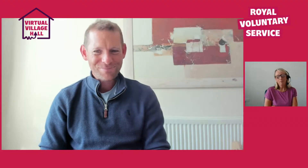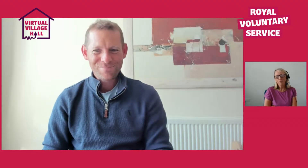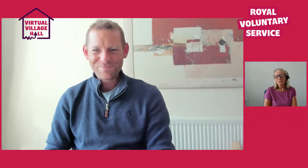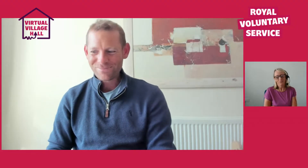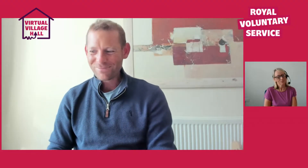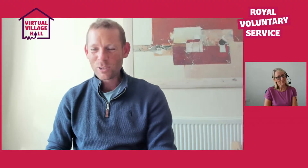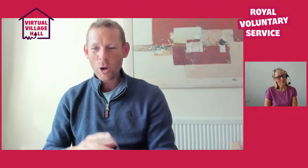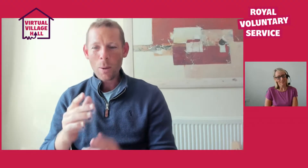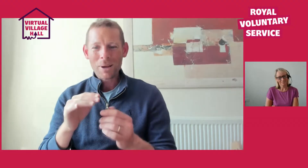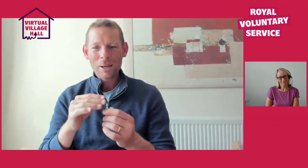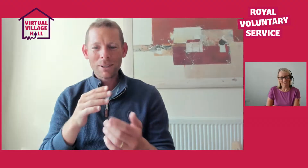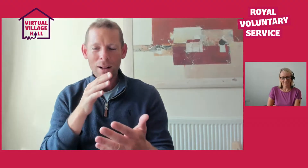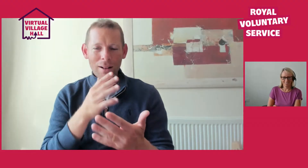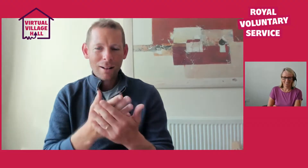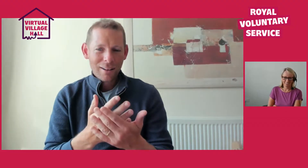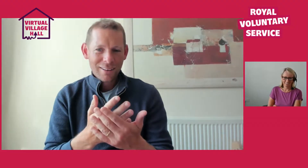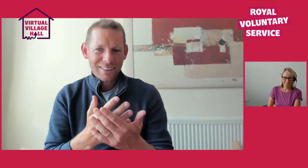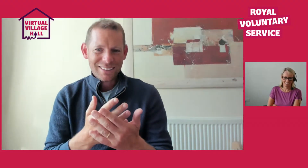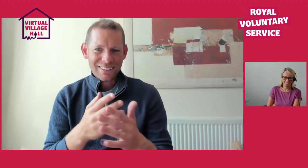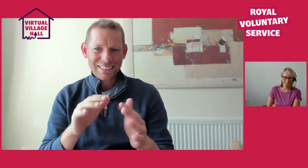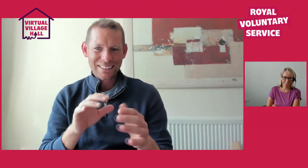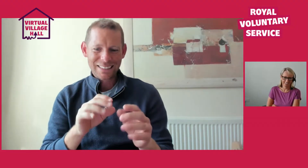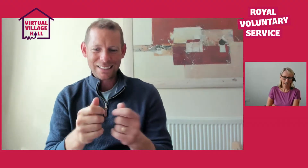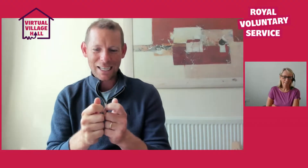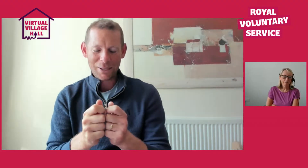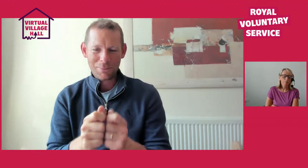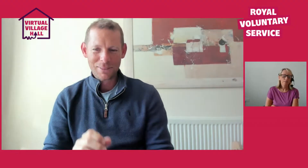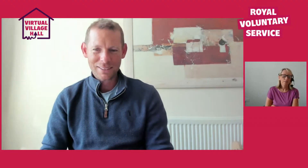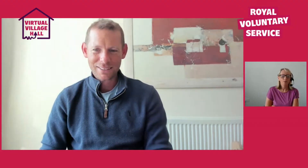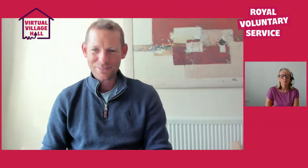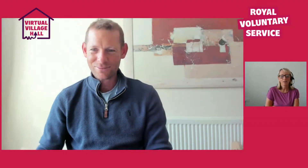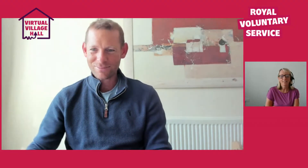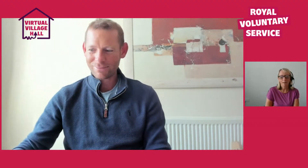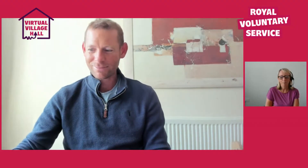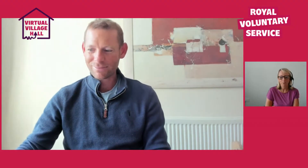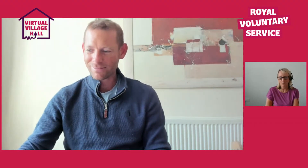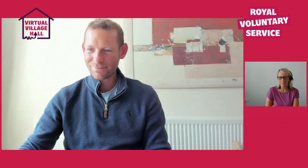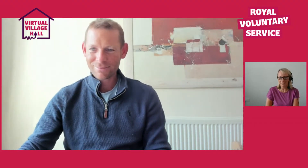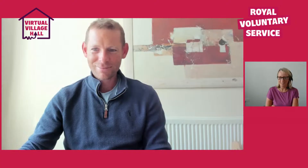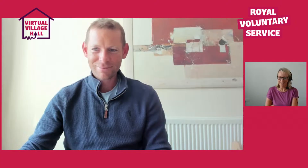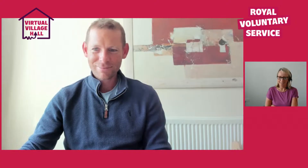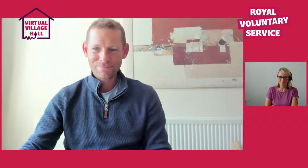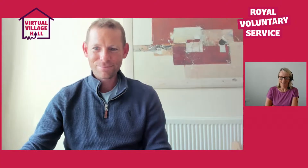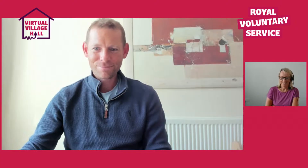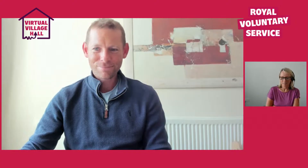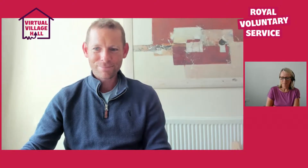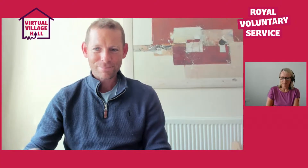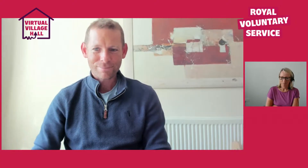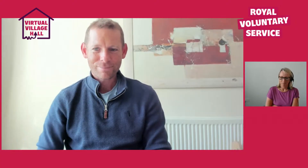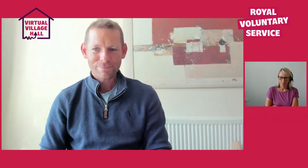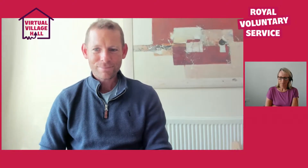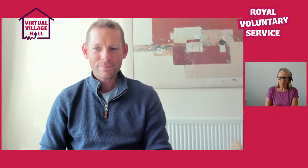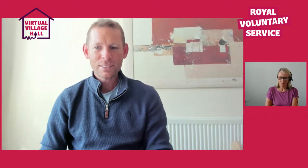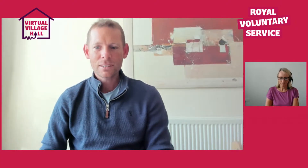close. 555. I think maybe that must have been a typo, was it?